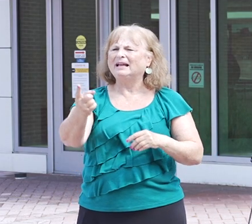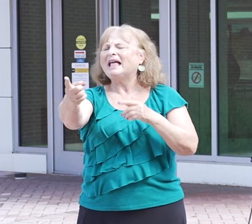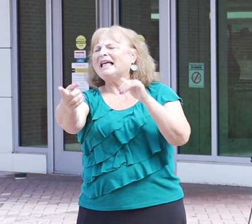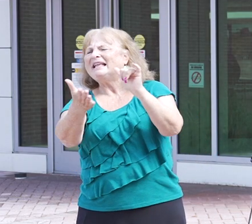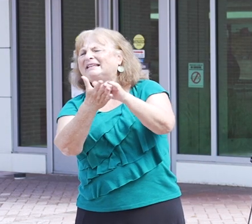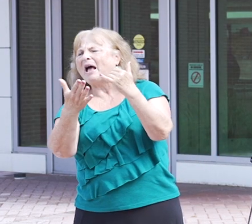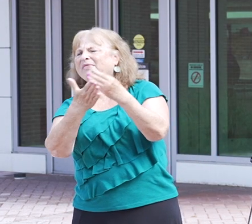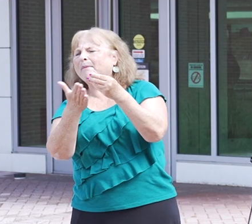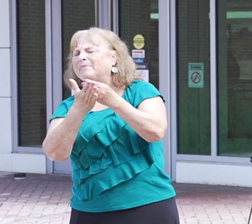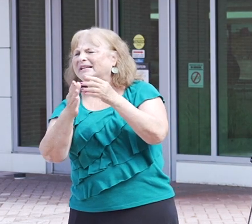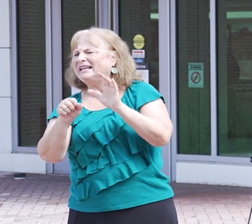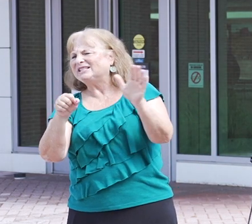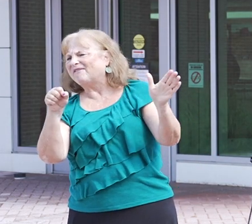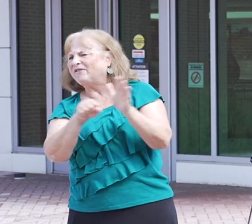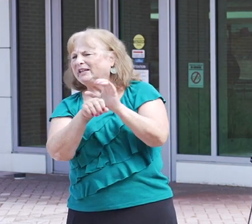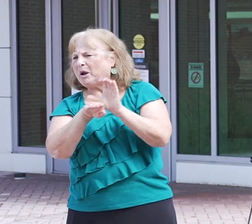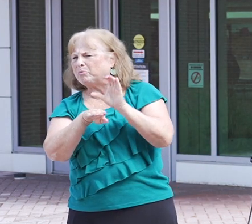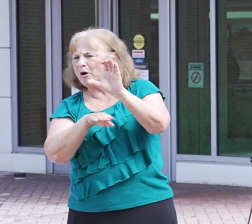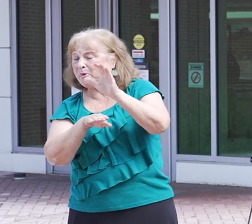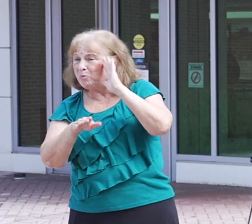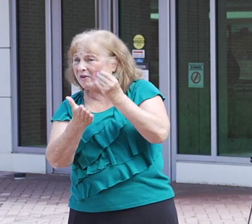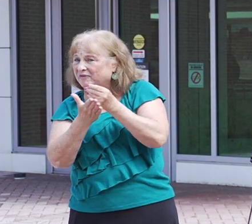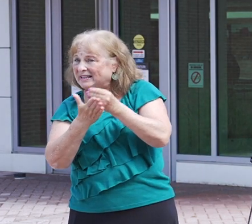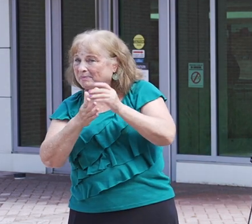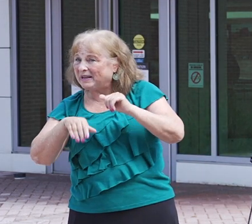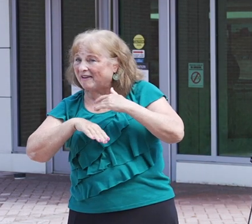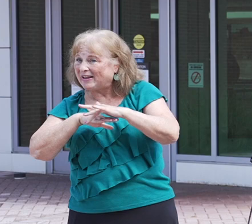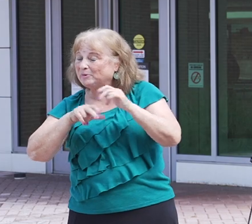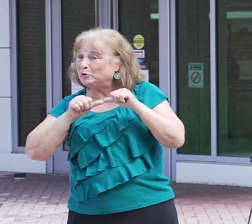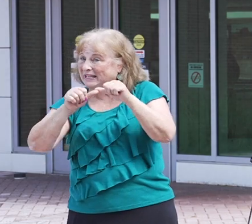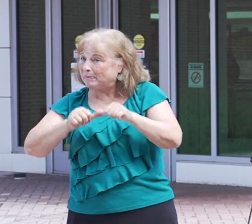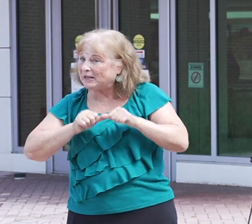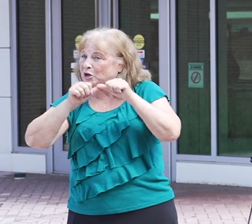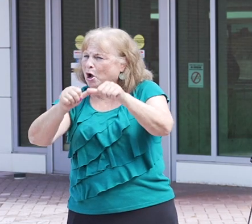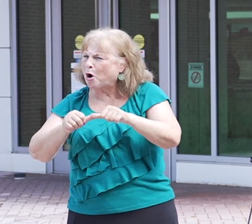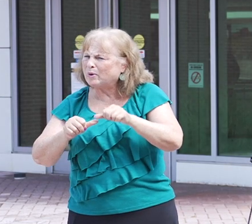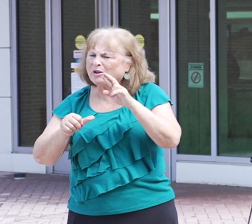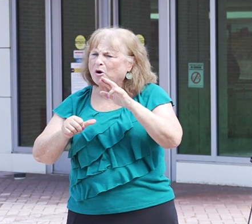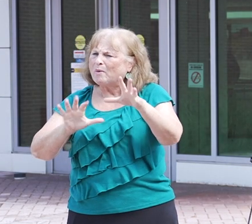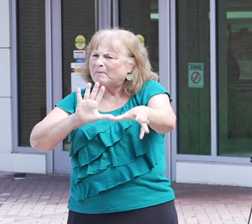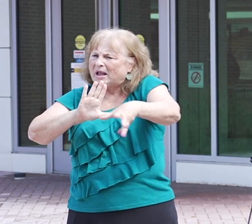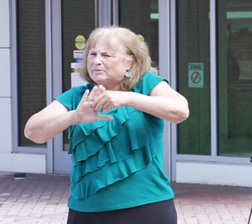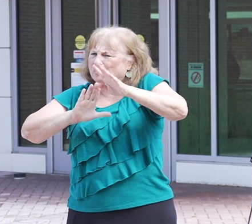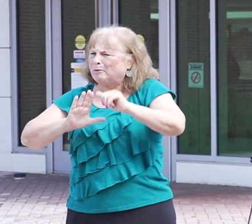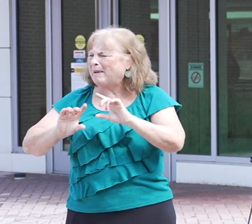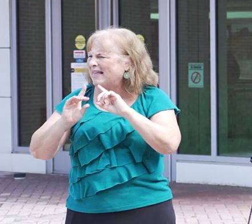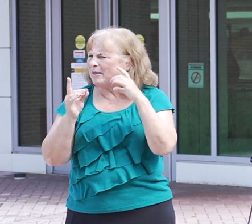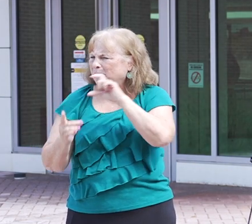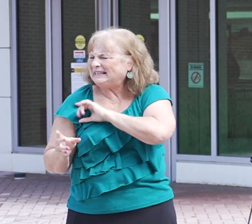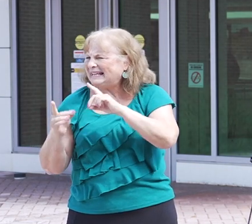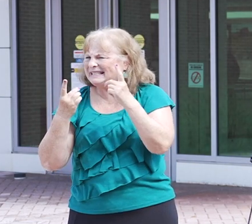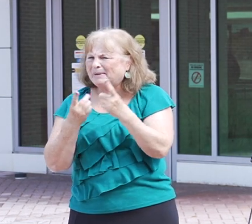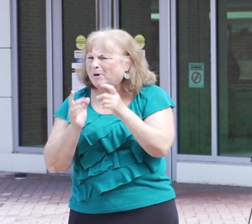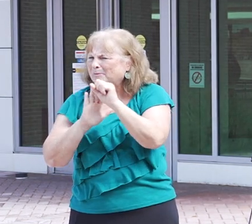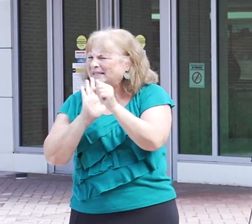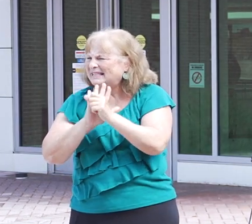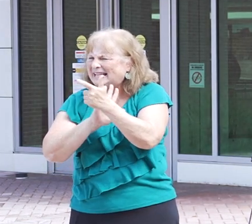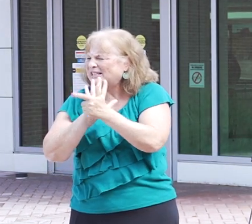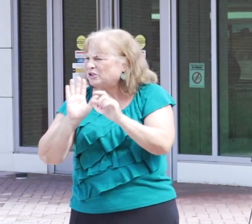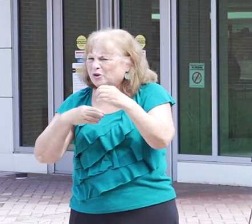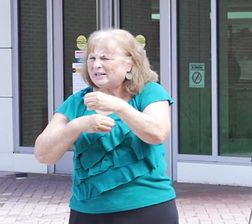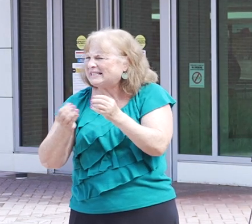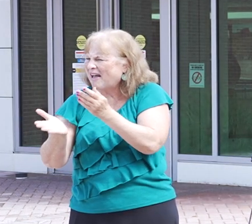that money is fully appropriated, will funds be available to keep it going, or will it be absorbed by the police department and the state's attorney's